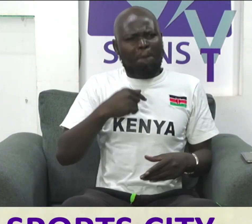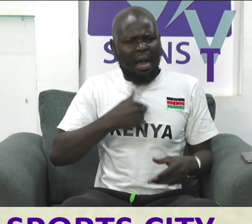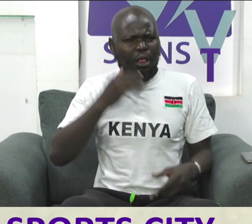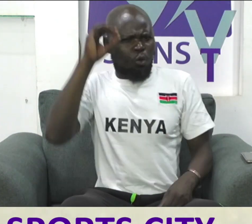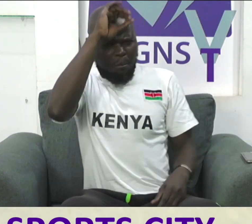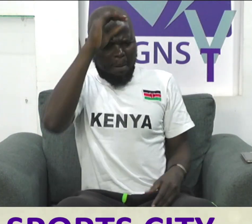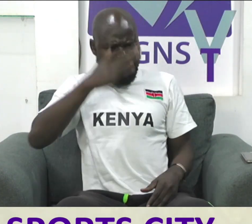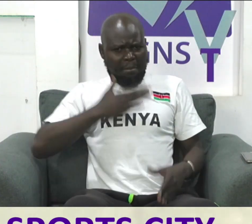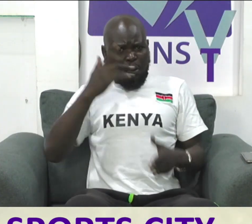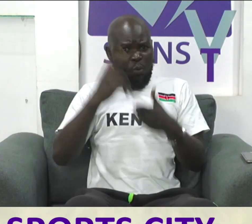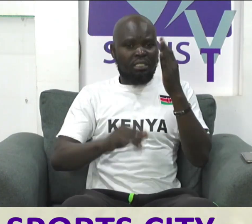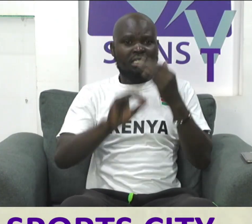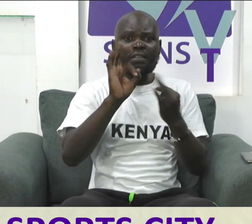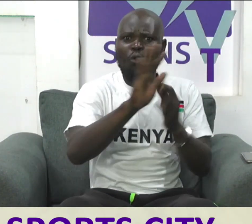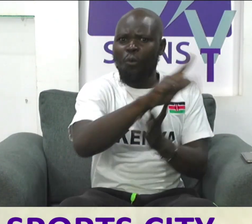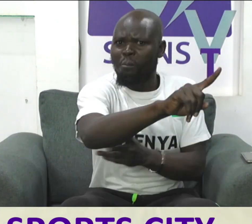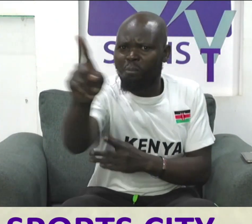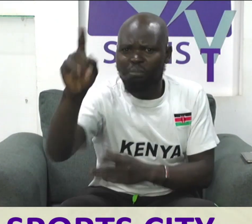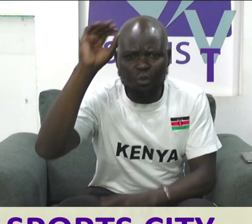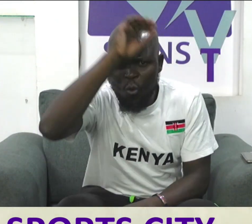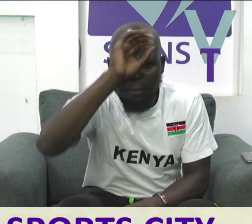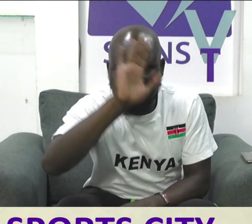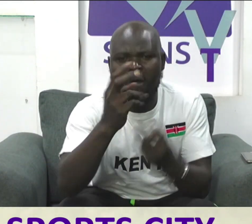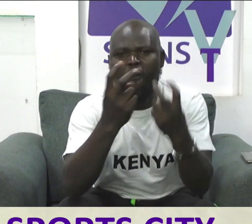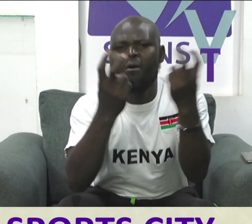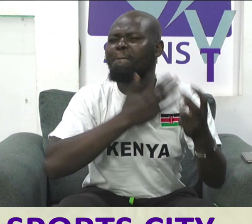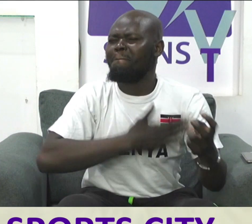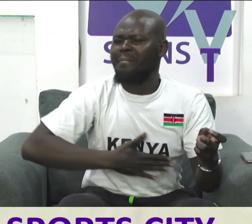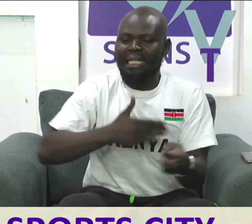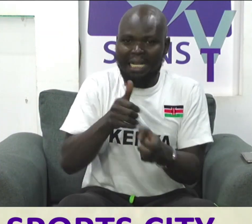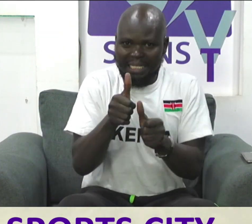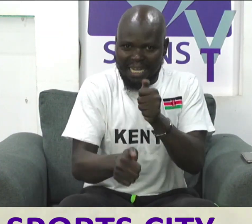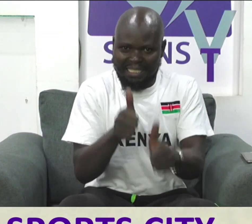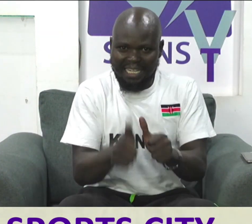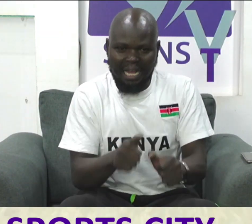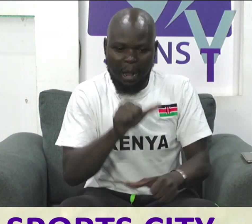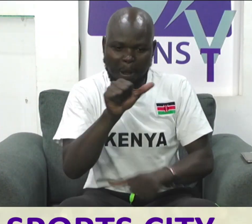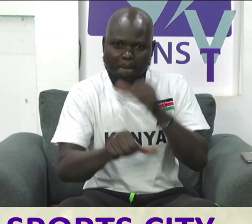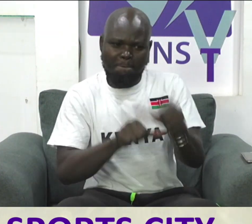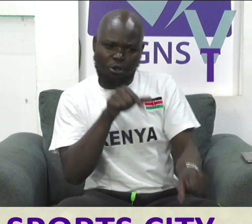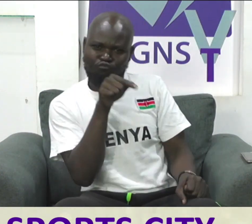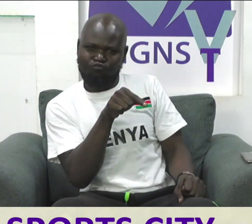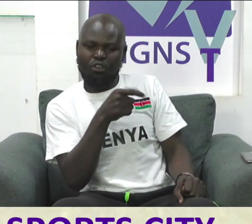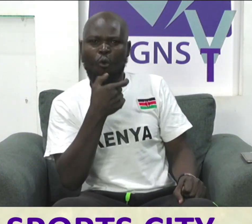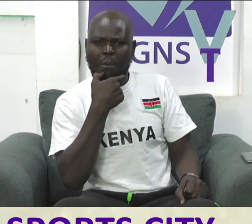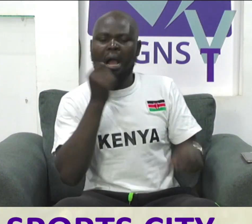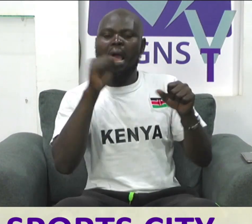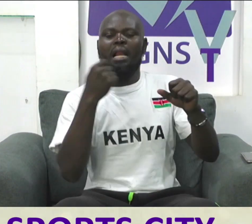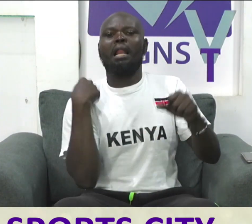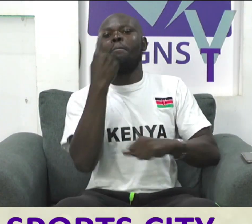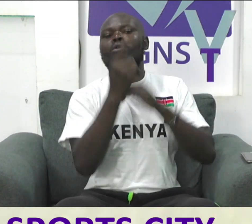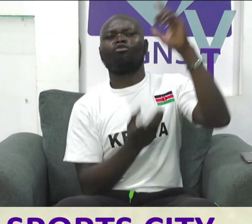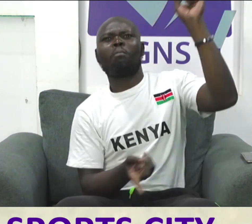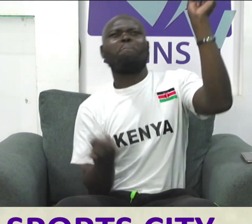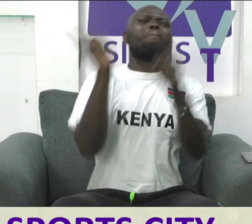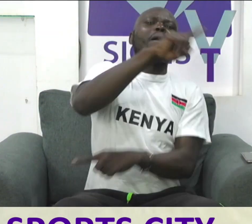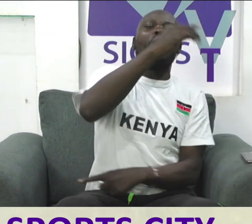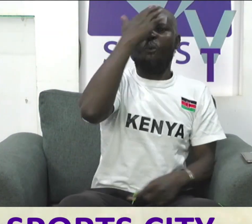table. It's not that it's not that Gor Mahia is my favorite, but that's just my opinion, and you can also share with me your